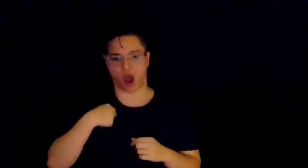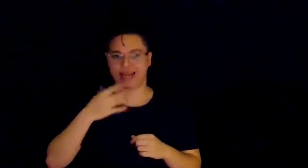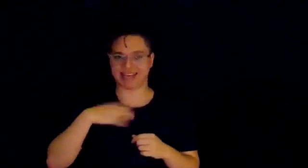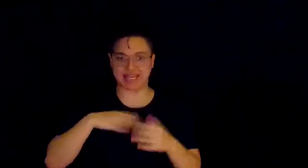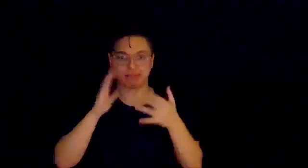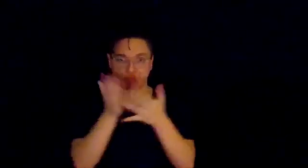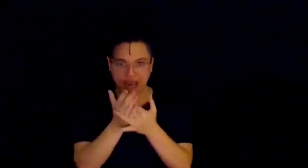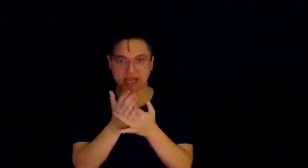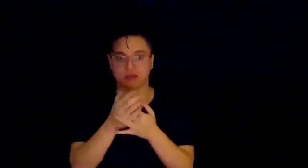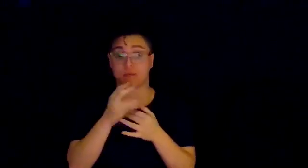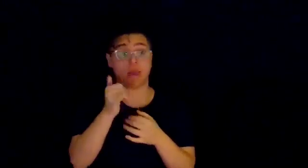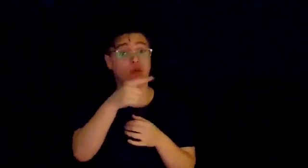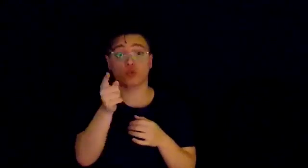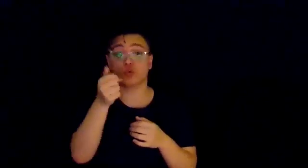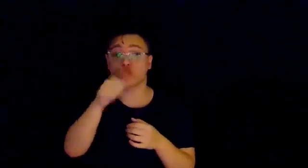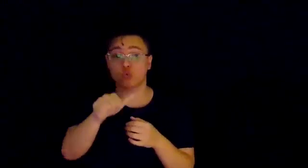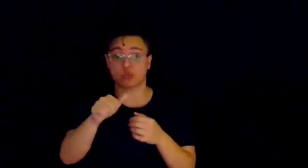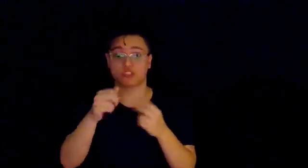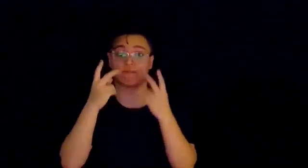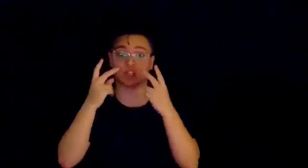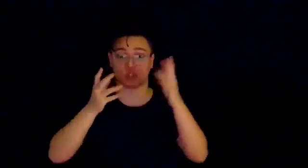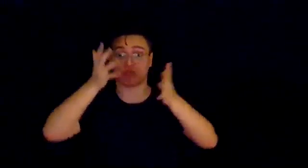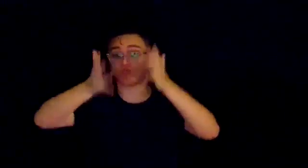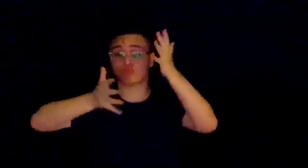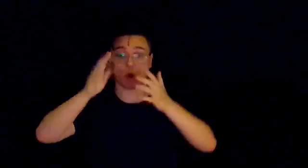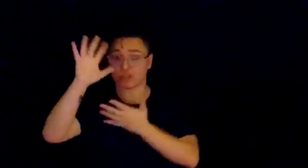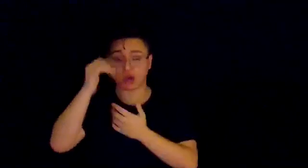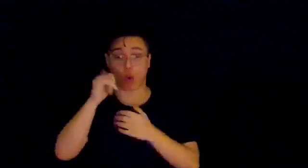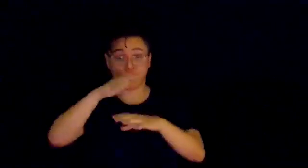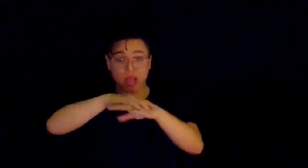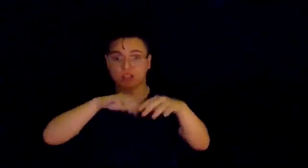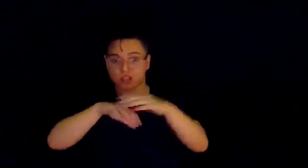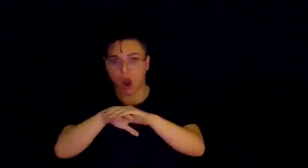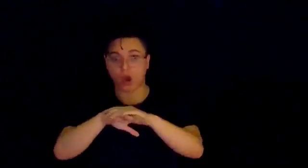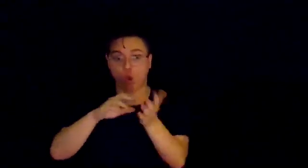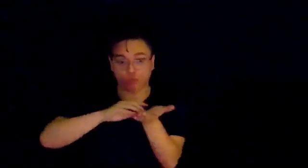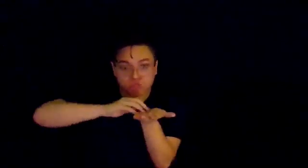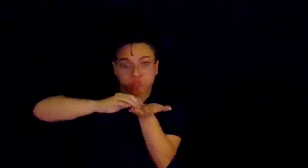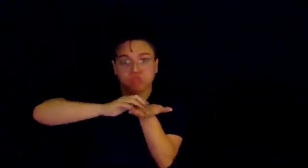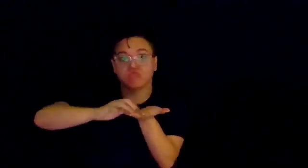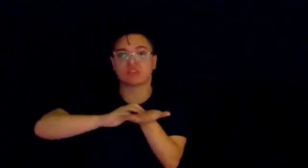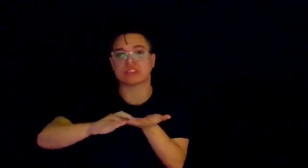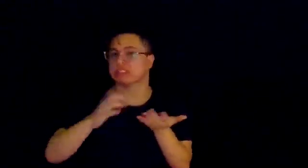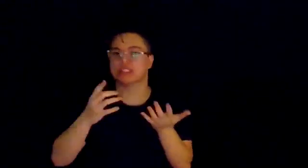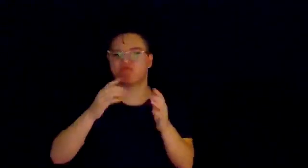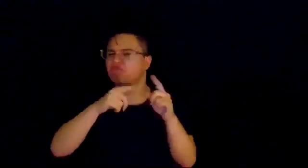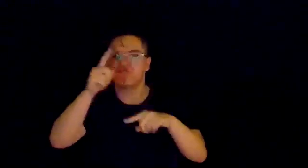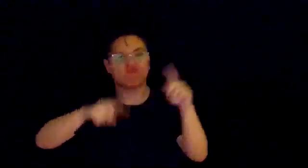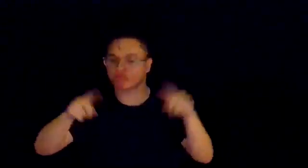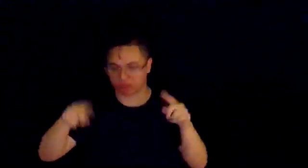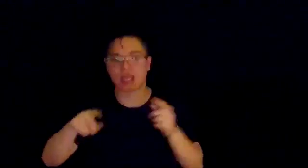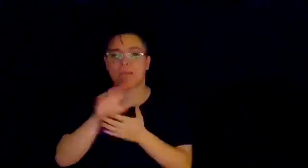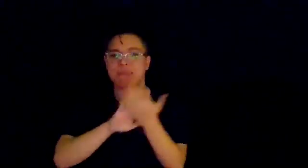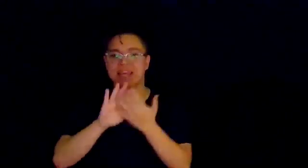the start and you actually say, look, I'm going to need a break. I use visual frame, I use Auslan or tactile, I might